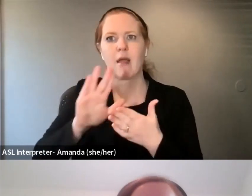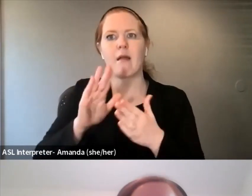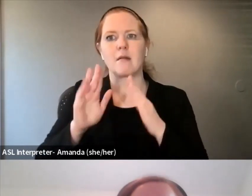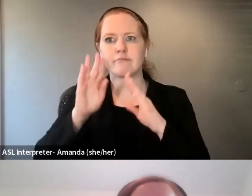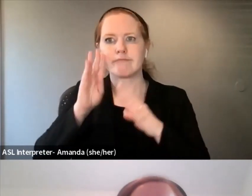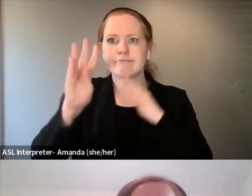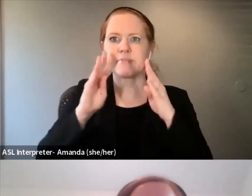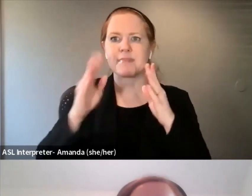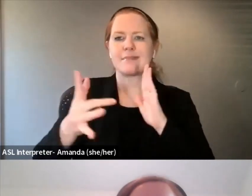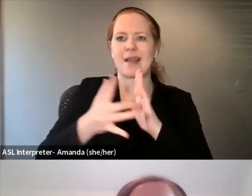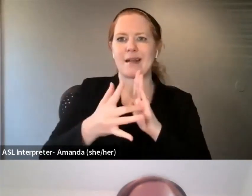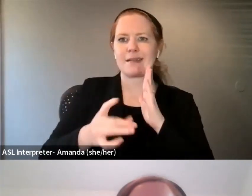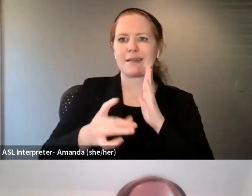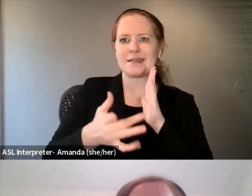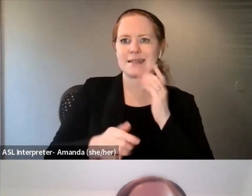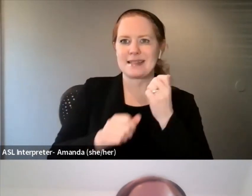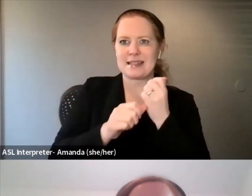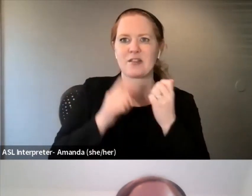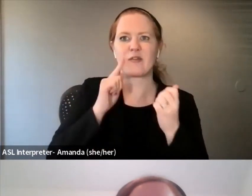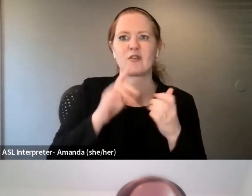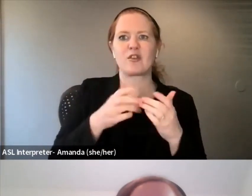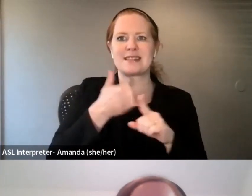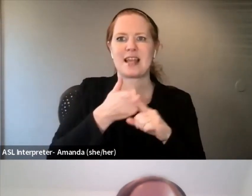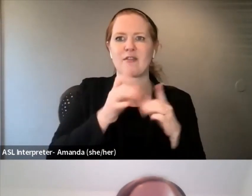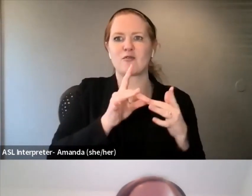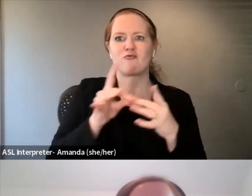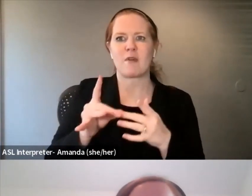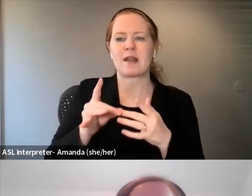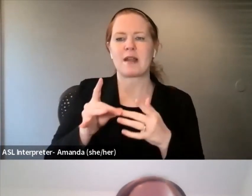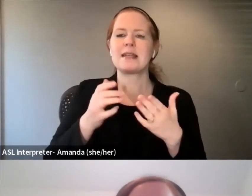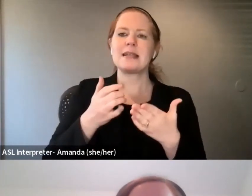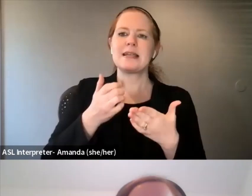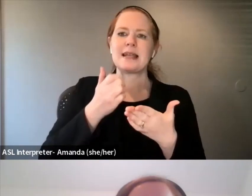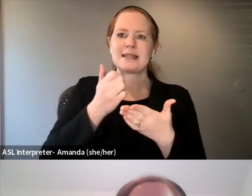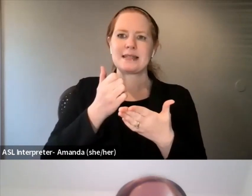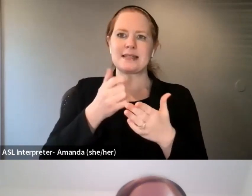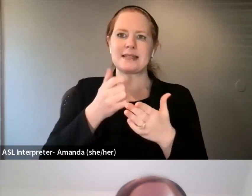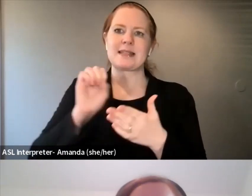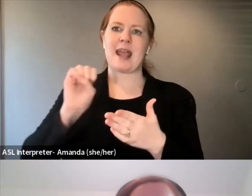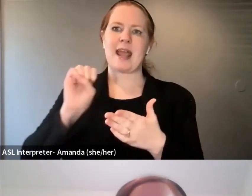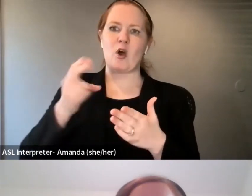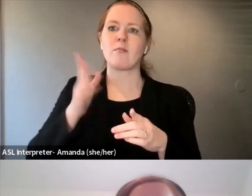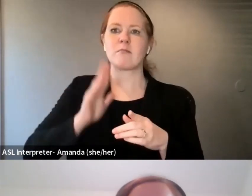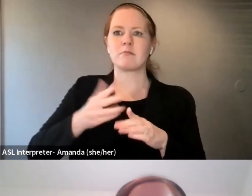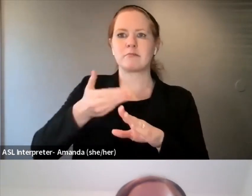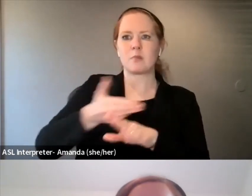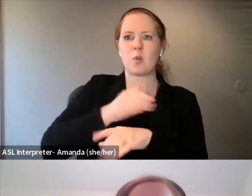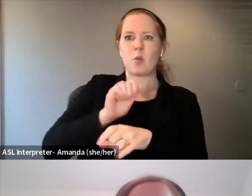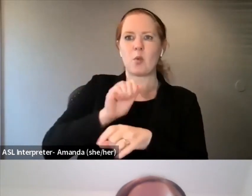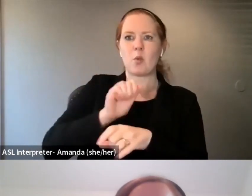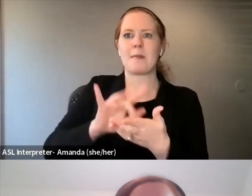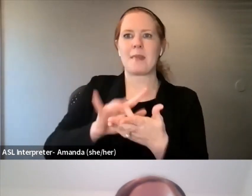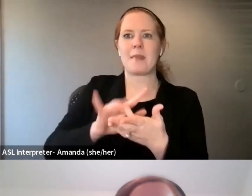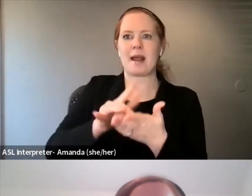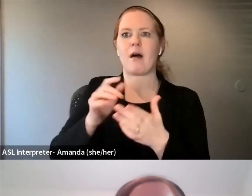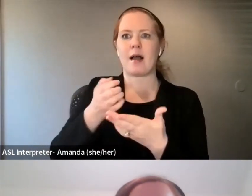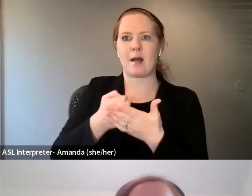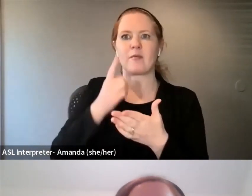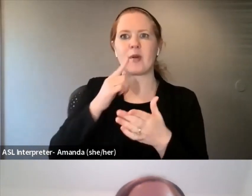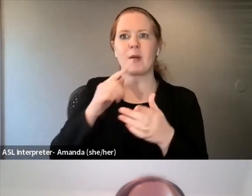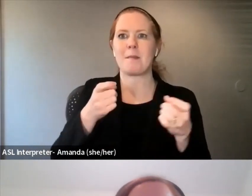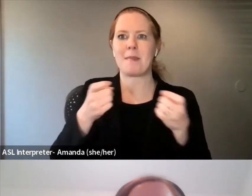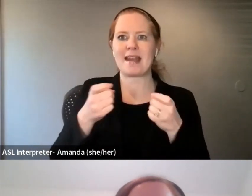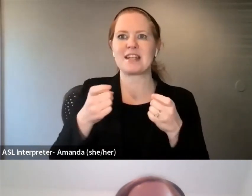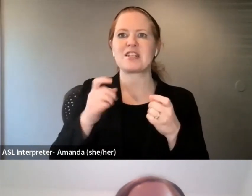technical assistance for self-direction stakeholders. Prior to that, Kate worked as a senior medical economist in Medicaid managed care, focusing on